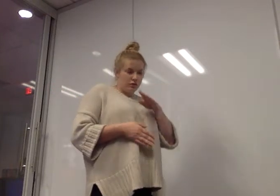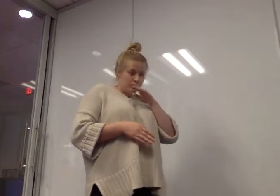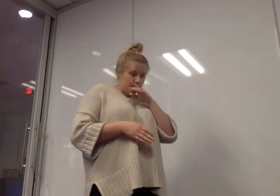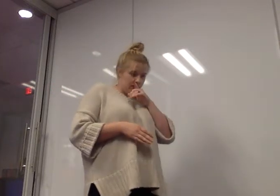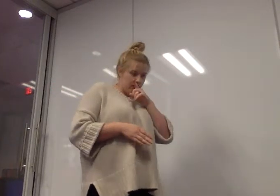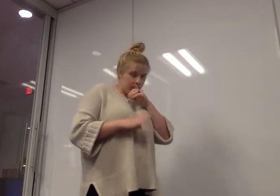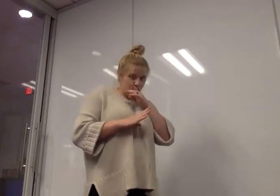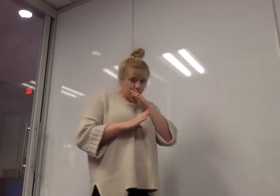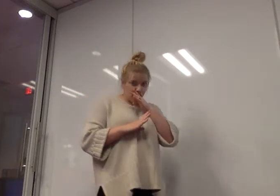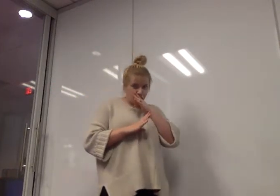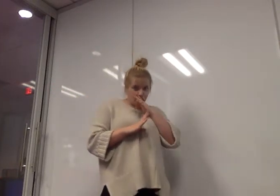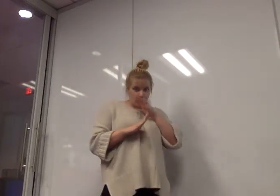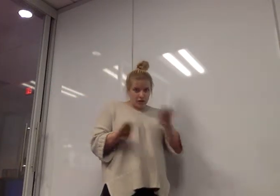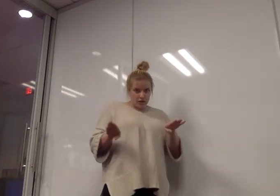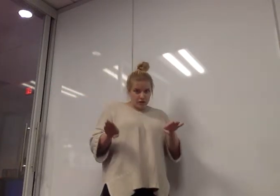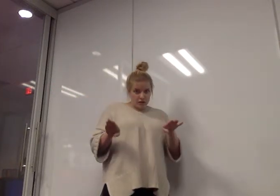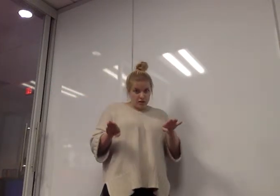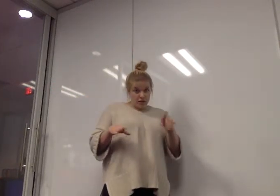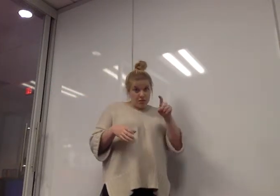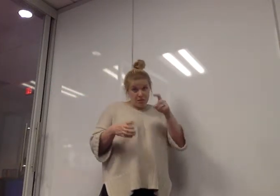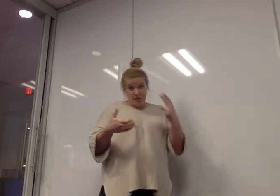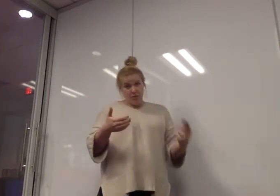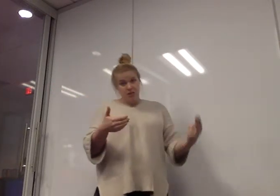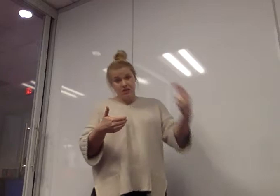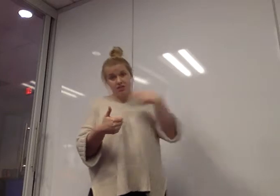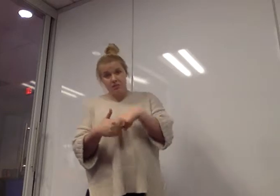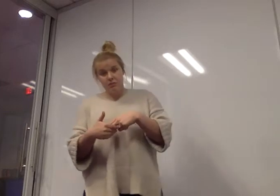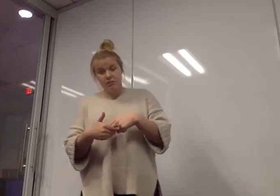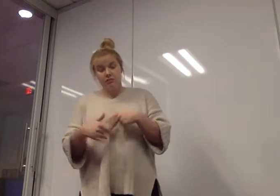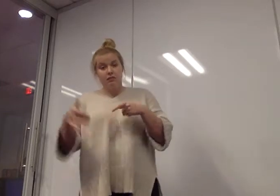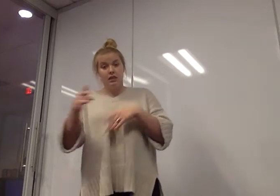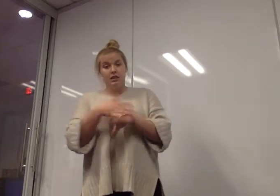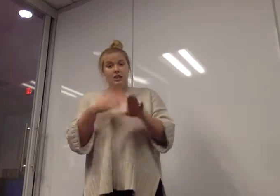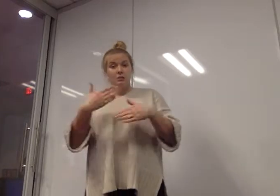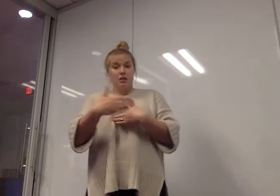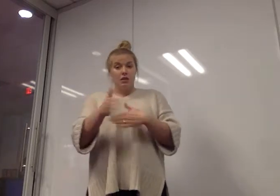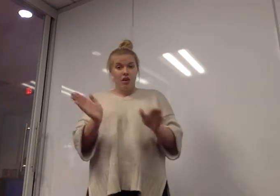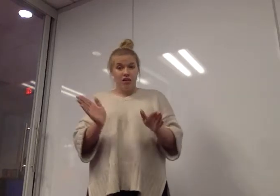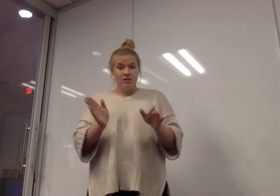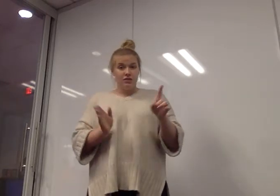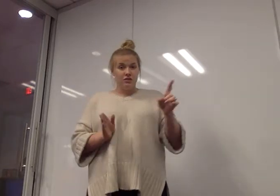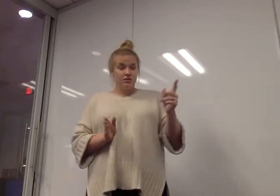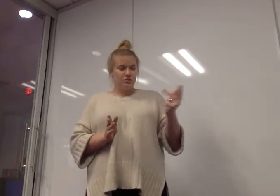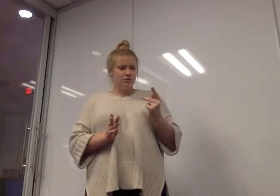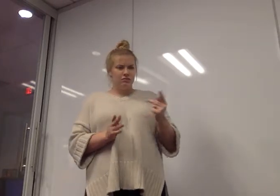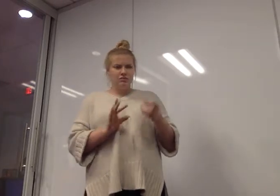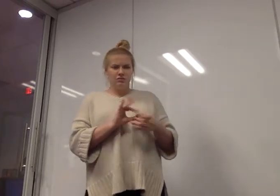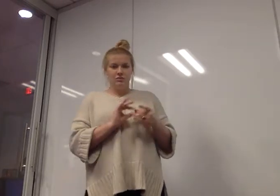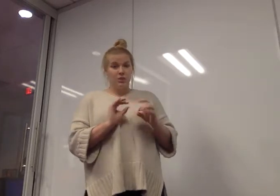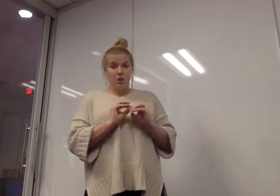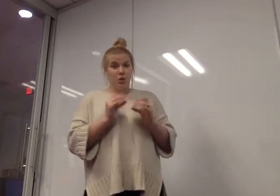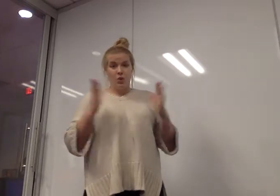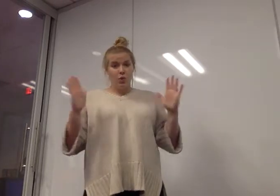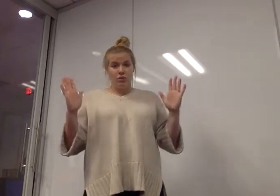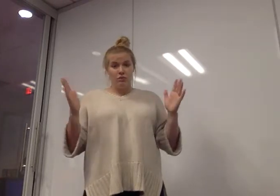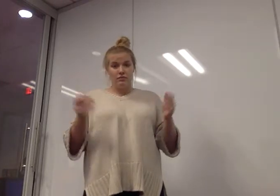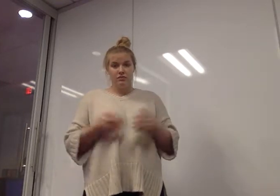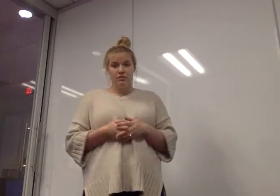look, you got to participate or else you're going to fail, came into my office. I really didn't know her at all. And she came in